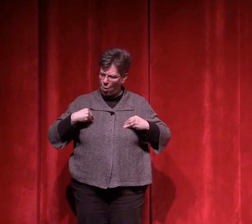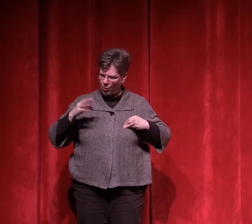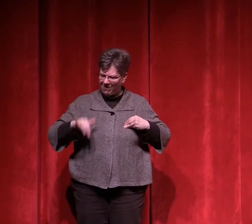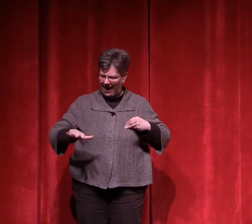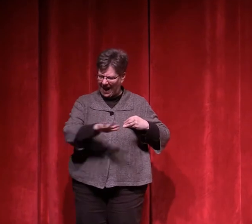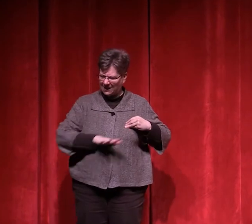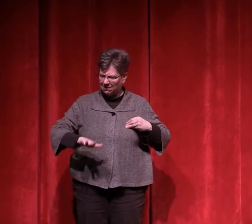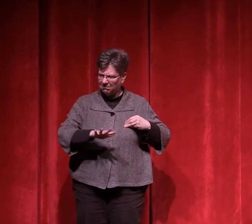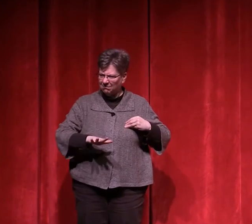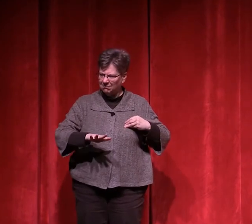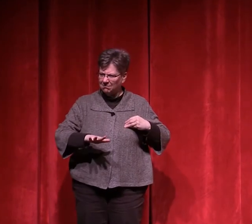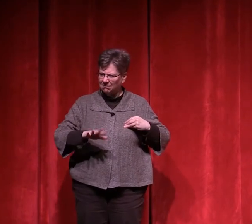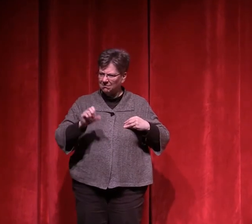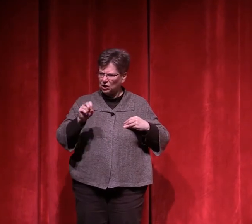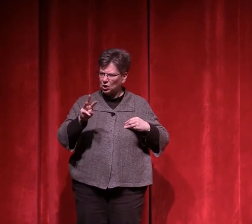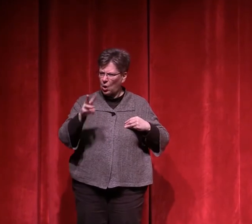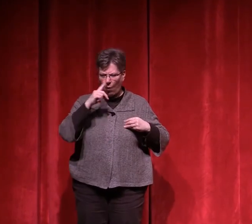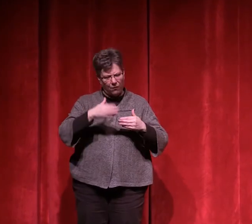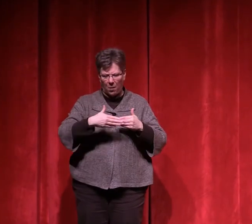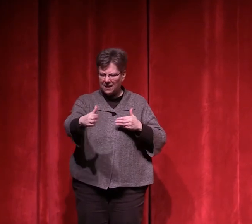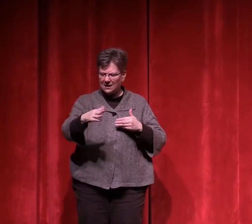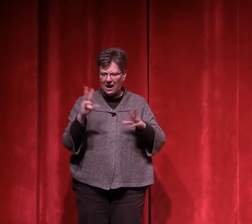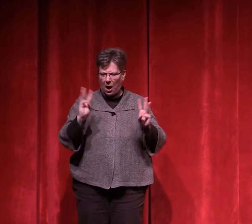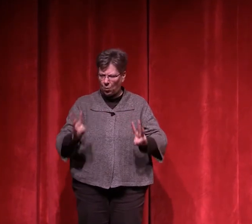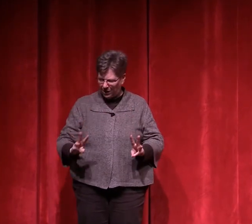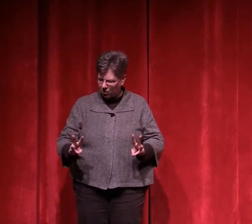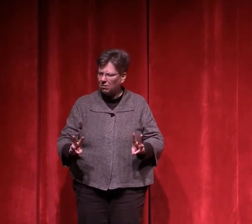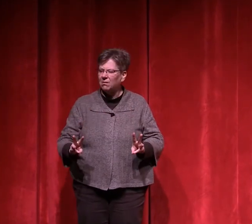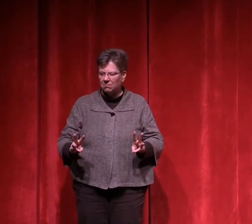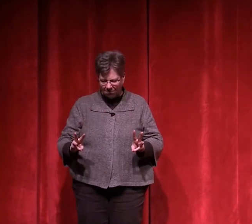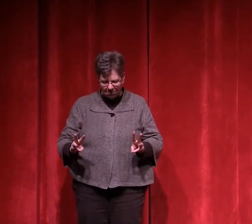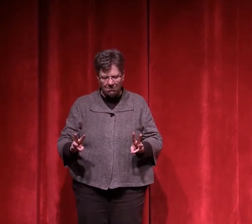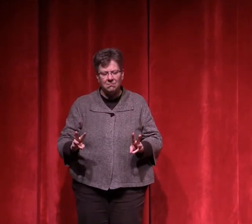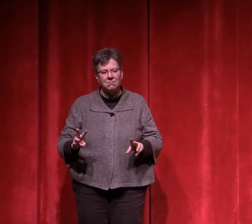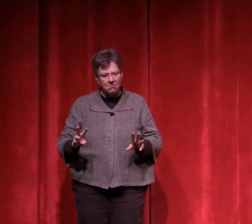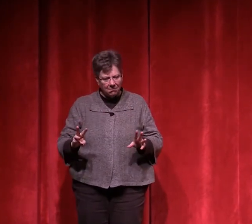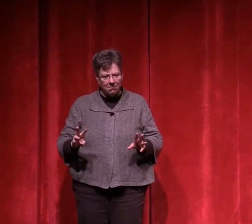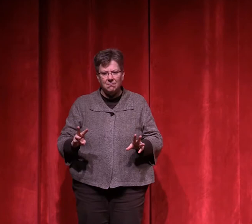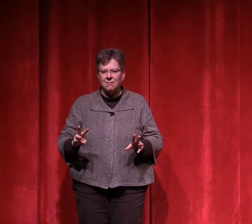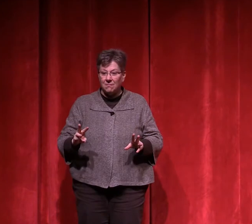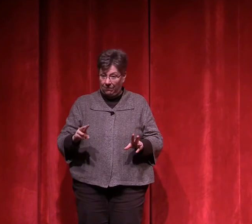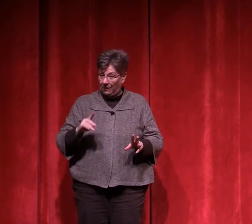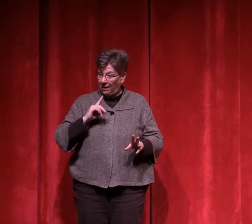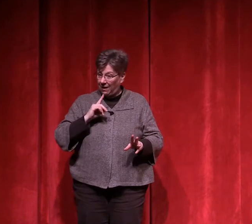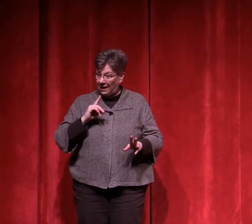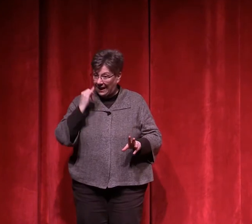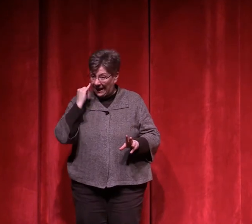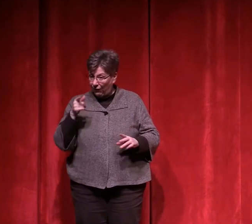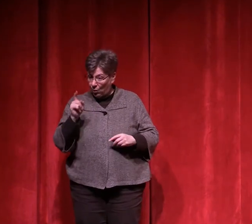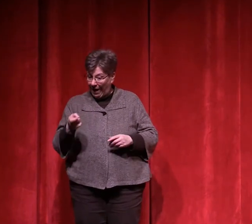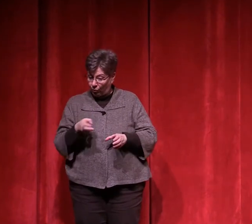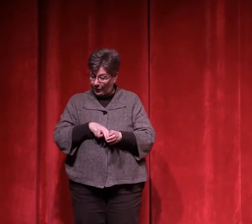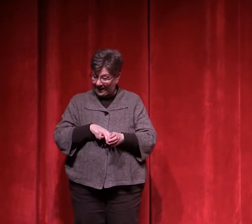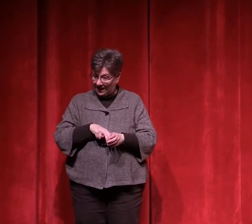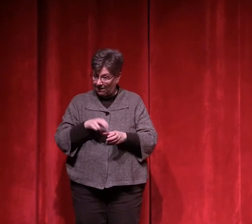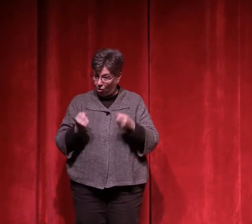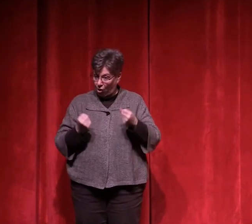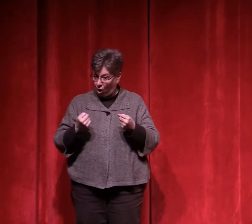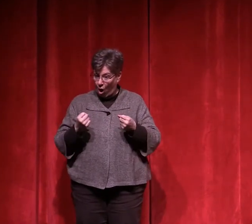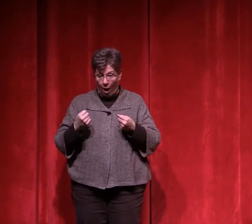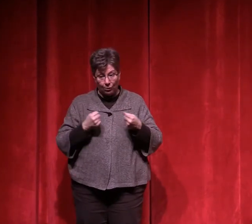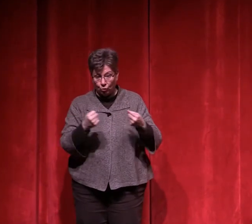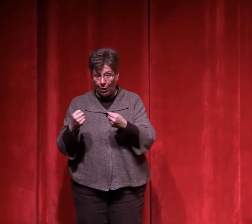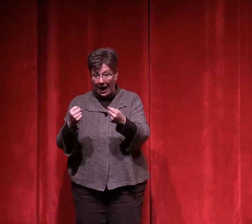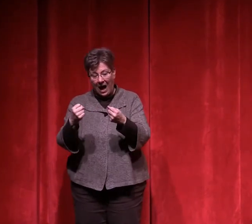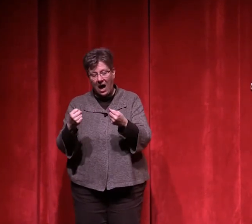for the whole winter. Oh yeah. God forbid you actually have to get in your car and drive somewhere. It's the land of the